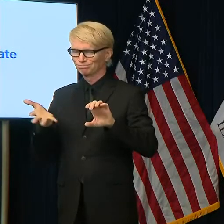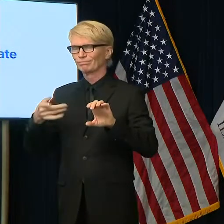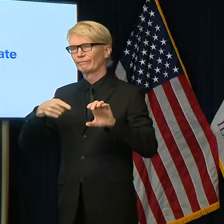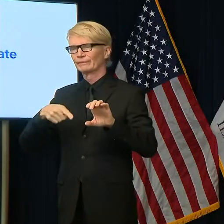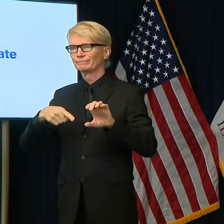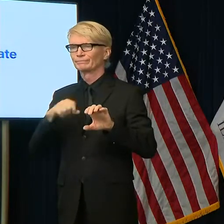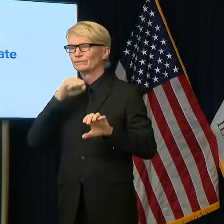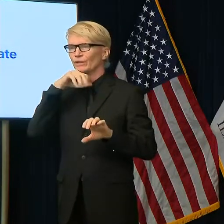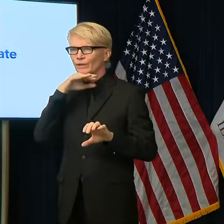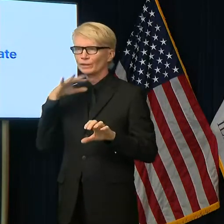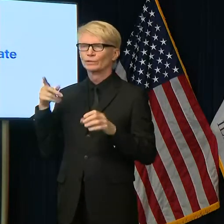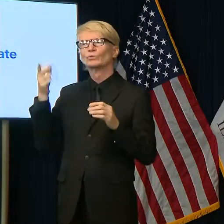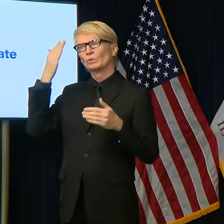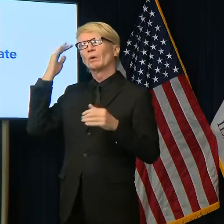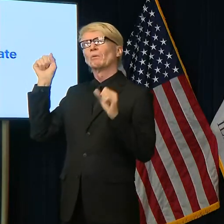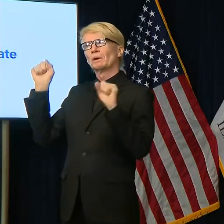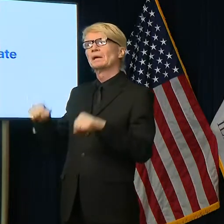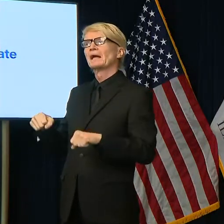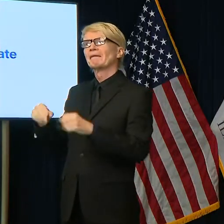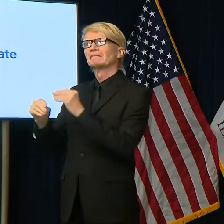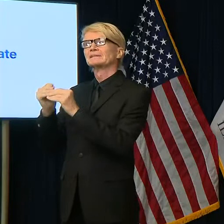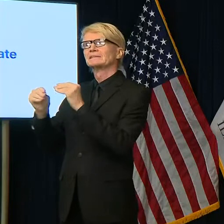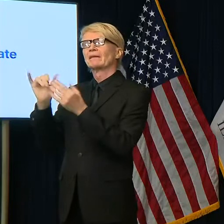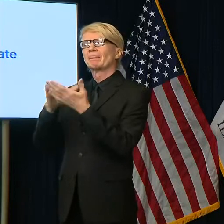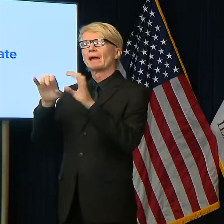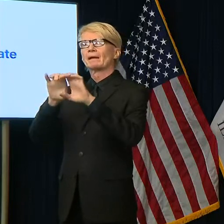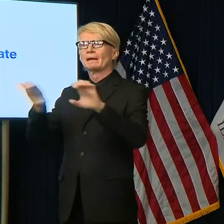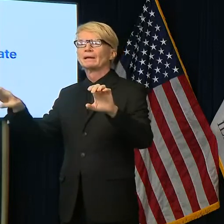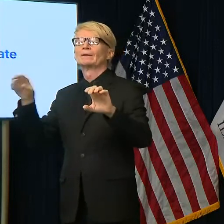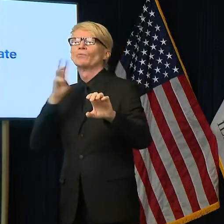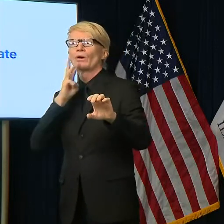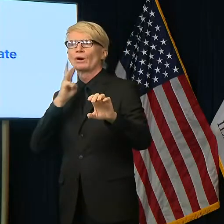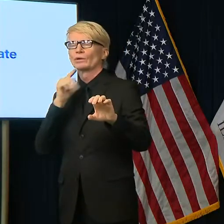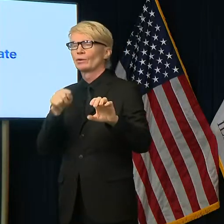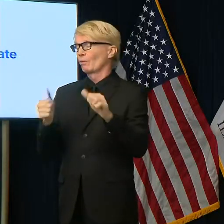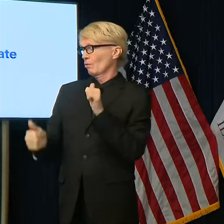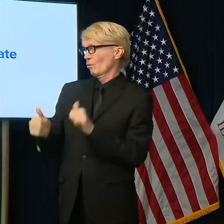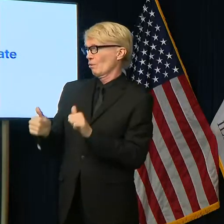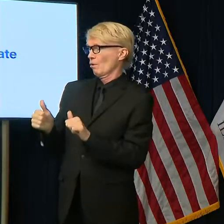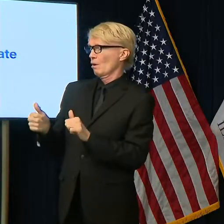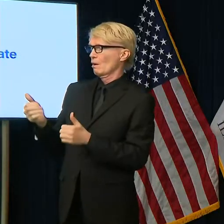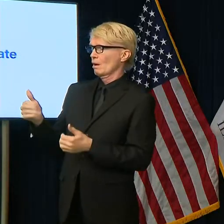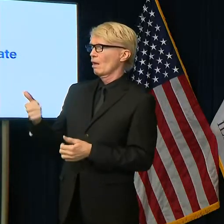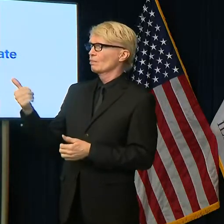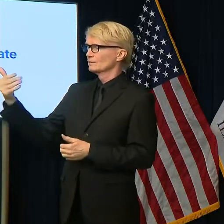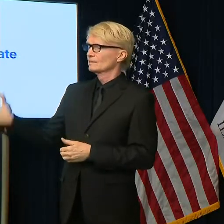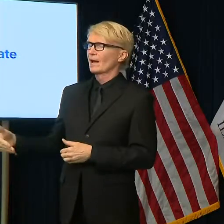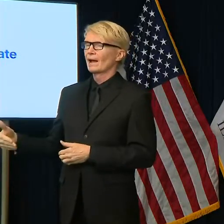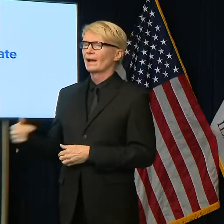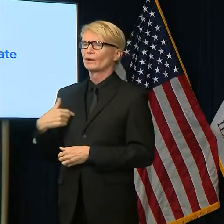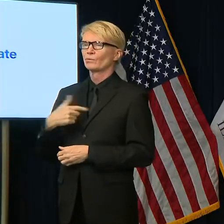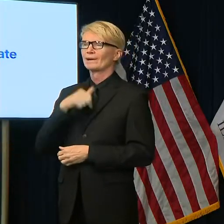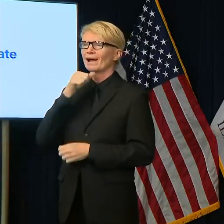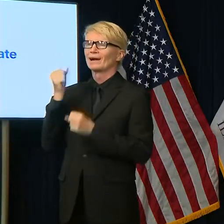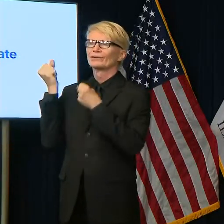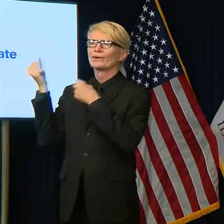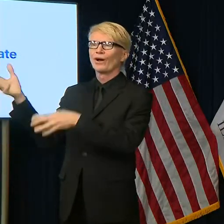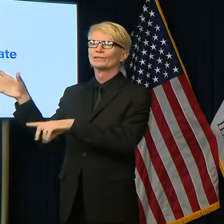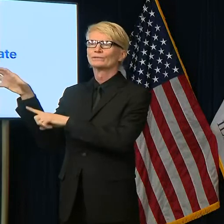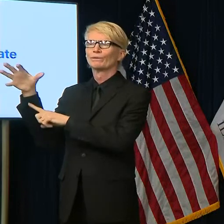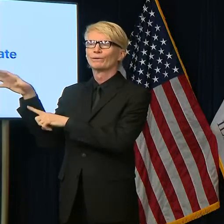you can either deal with it within the water supply or make sure that on the other end that we're not causing mist and other